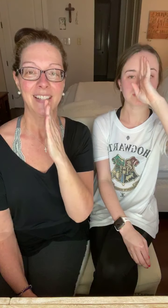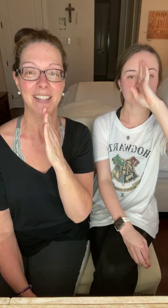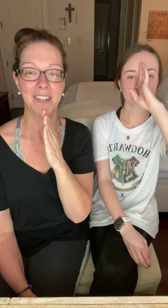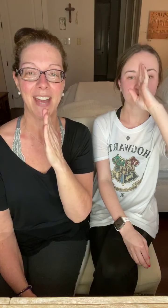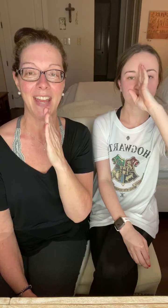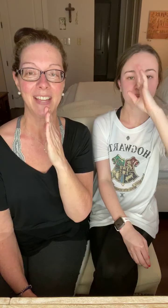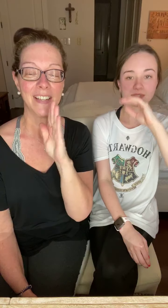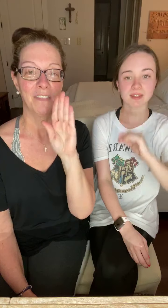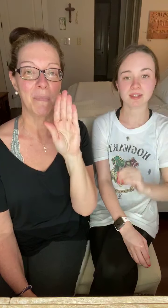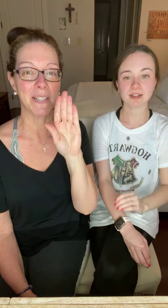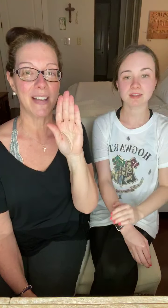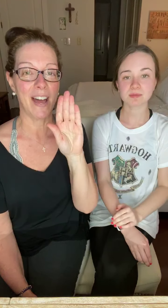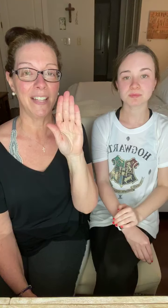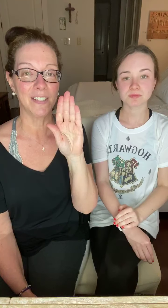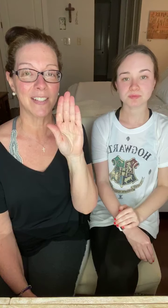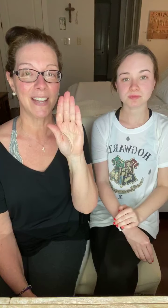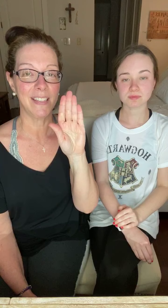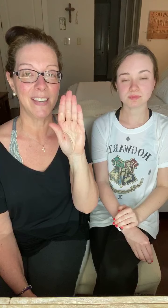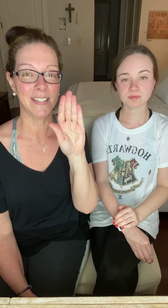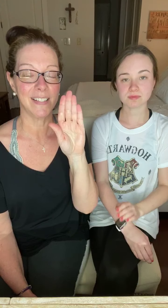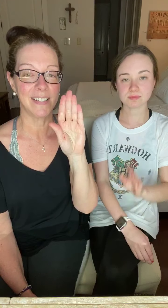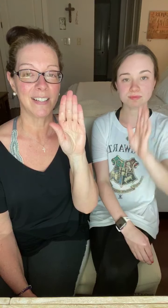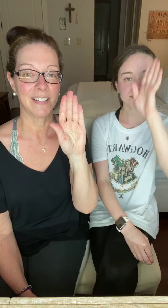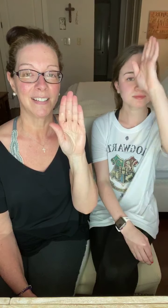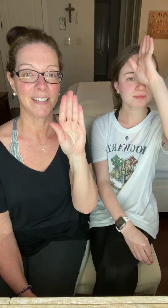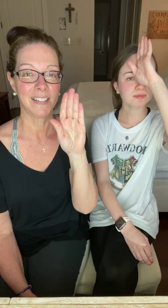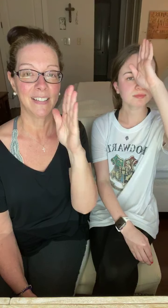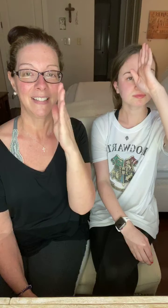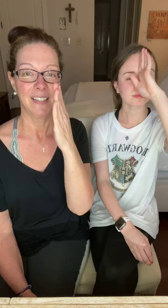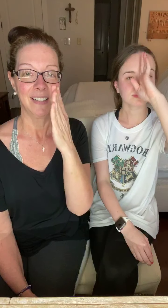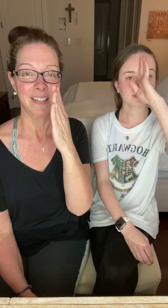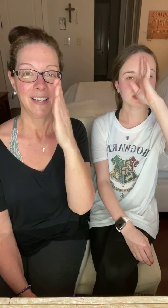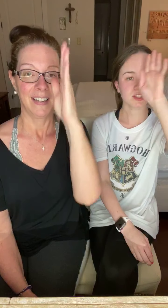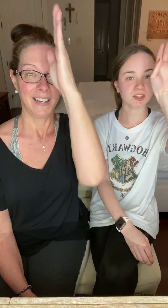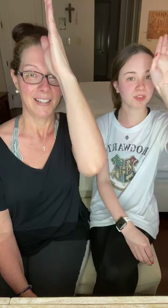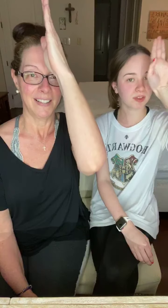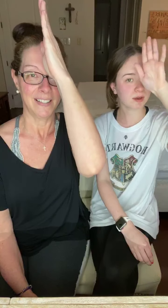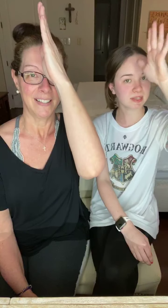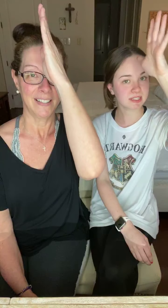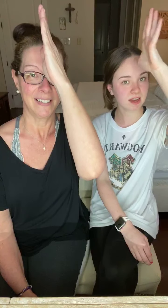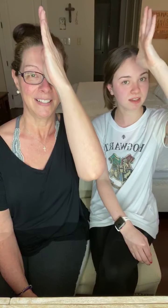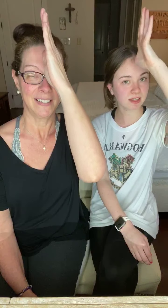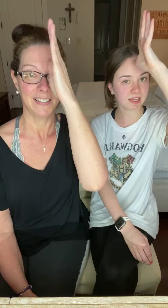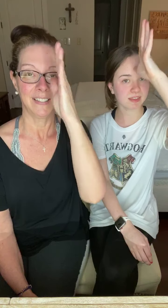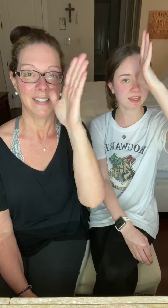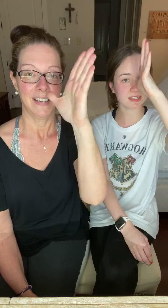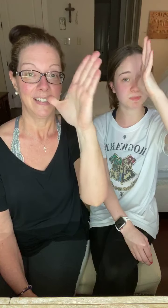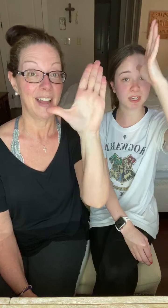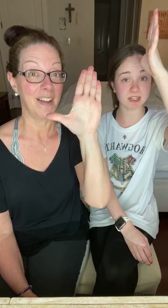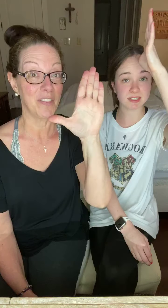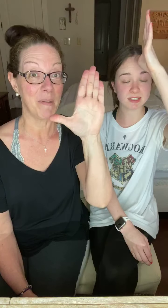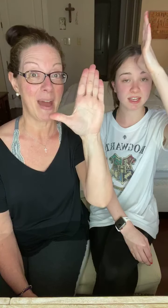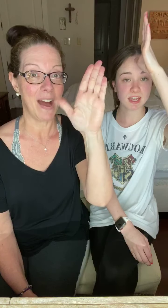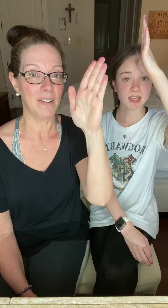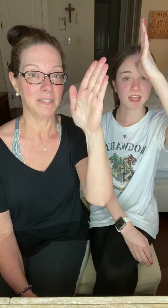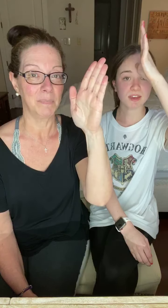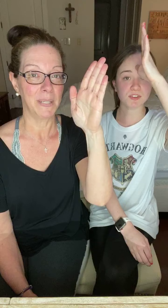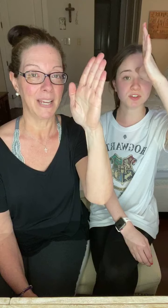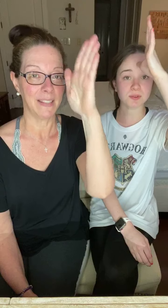Okay. From the side, it looks like this. So your thumb, it's not like this. Not thumb out, but like do